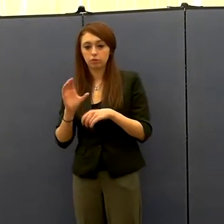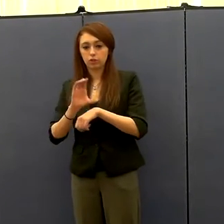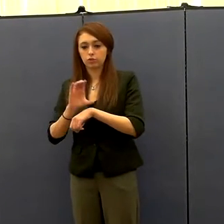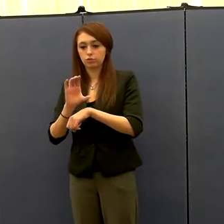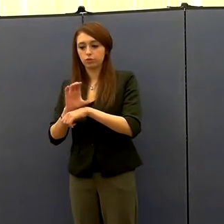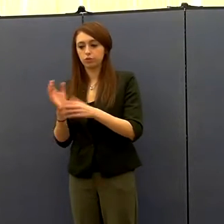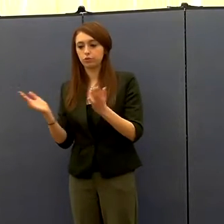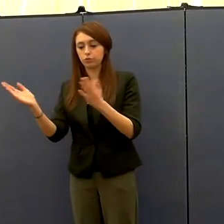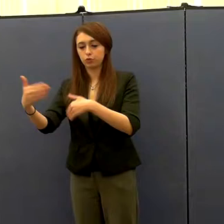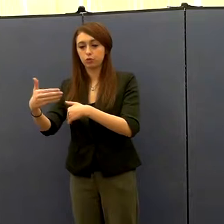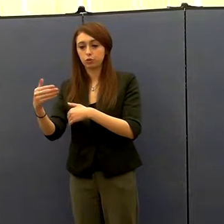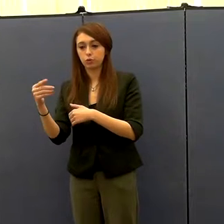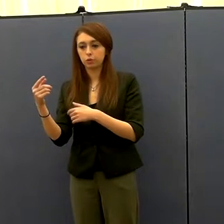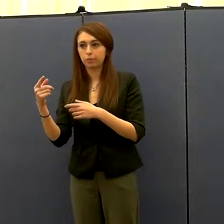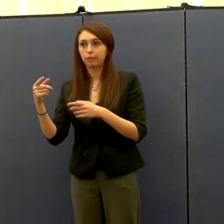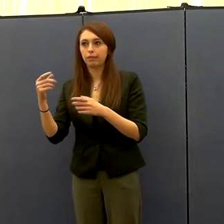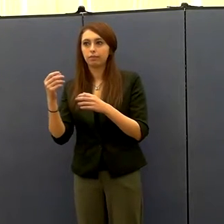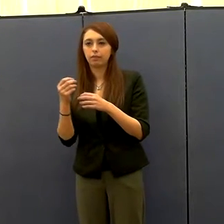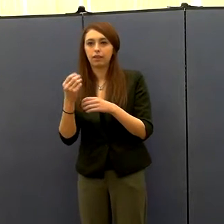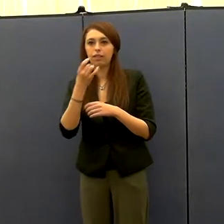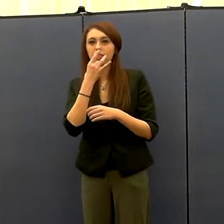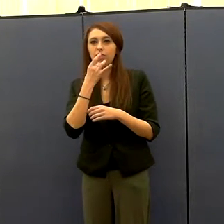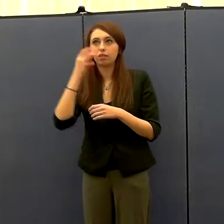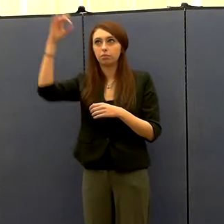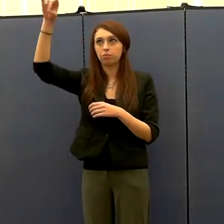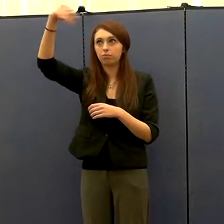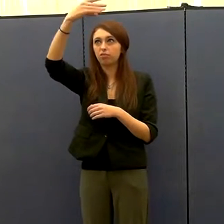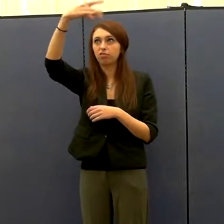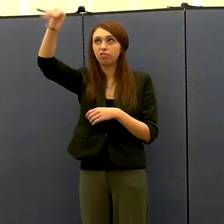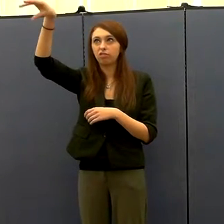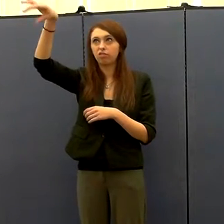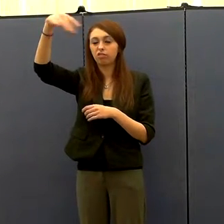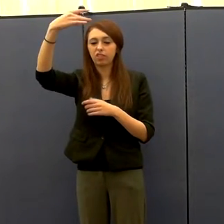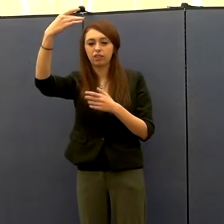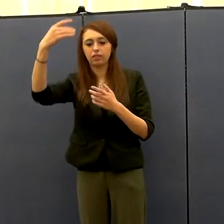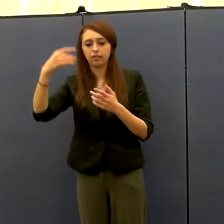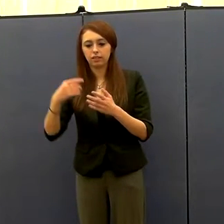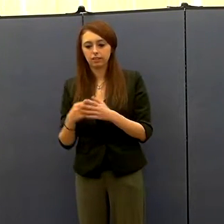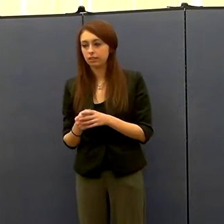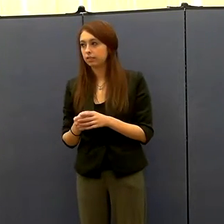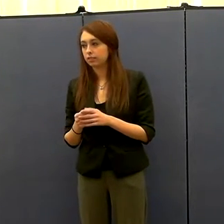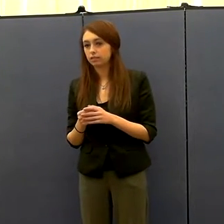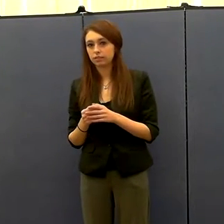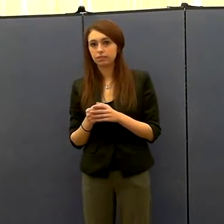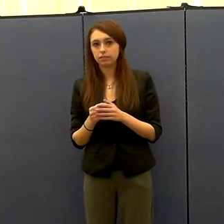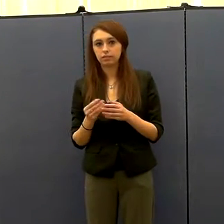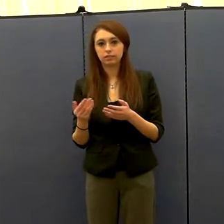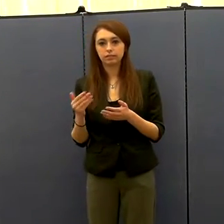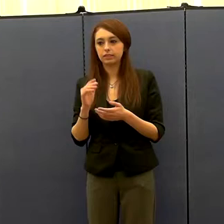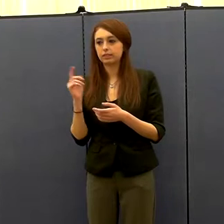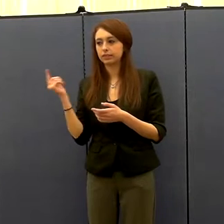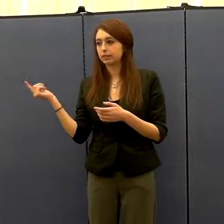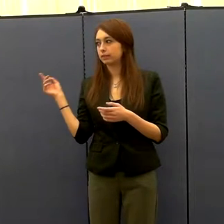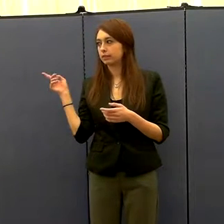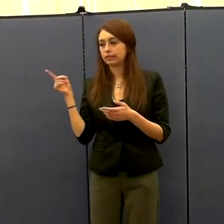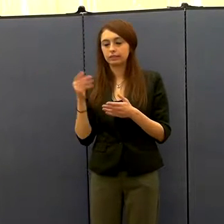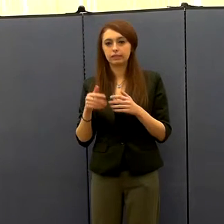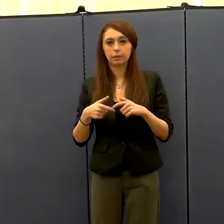bulb, and we were wondering what was crawling around on the floor around our feet. Excuse me. Steve? Yes. 1 second. I'm having a